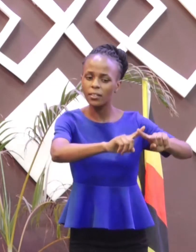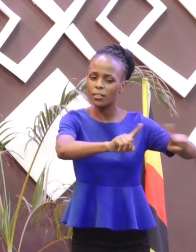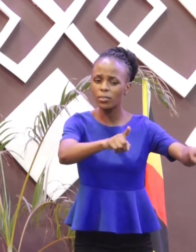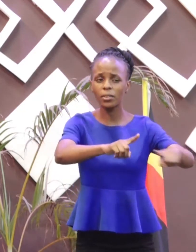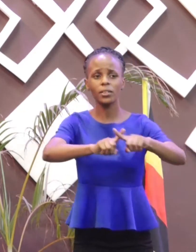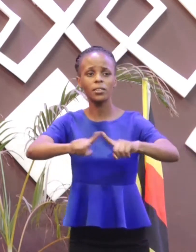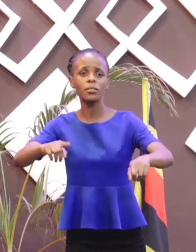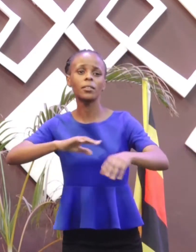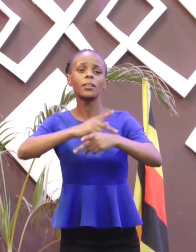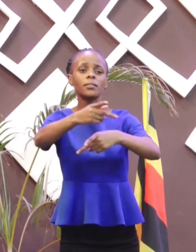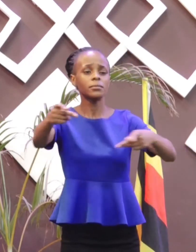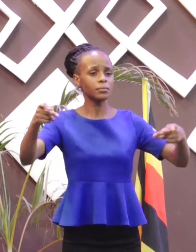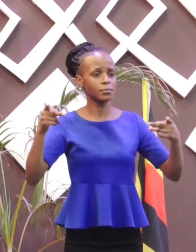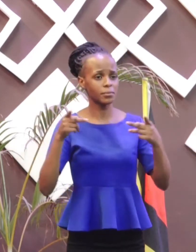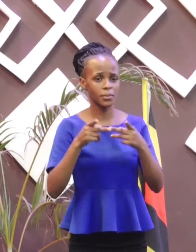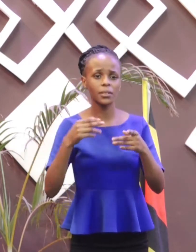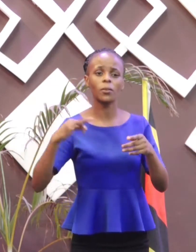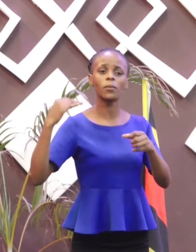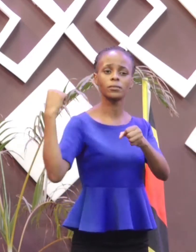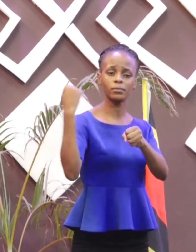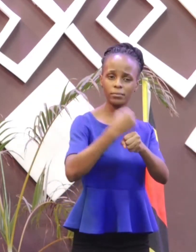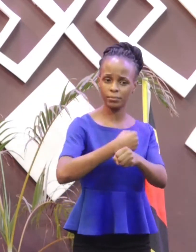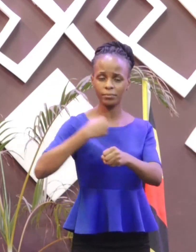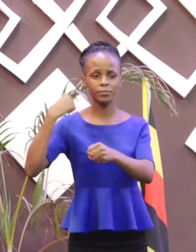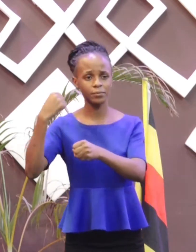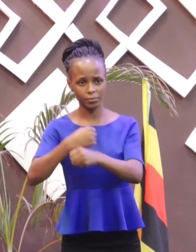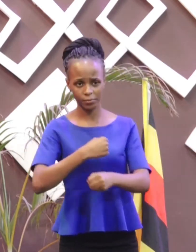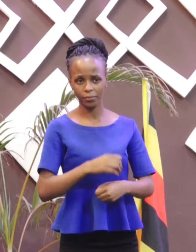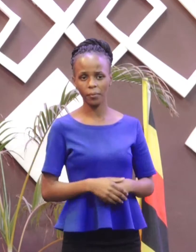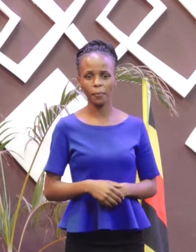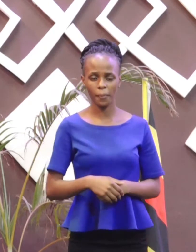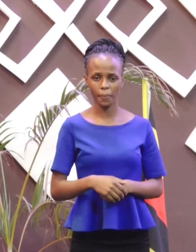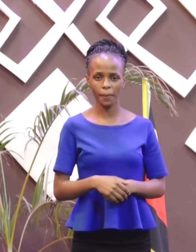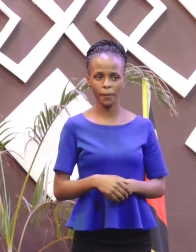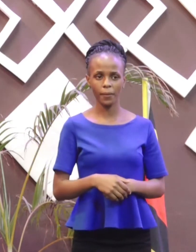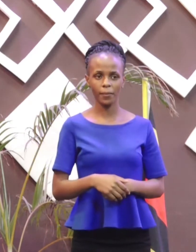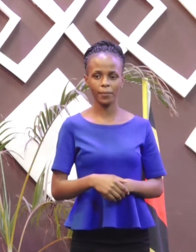annyonnyola offices ez'enjawulo eziweereddwa ekkanisa n'omugaso gwazo.